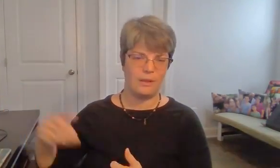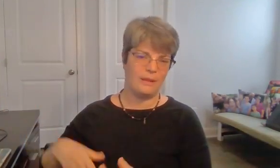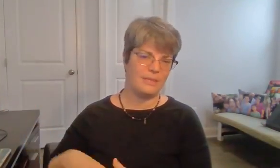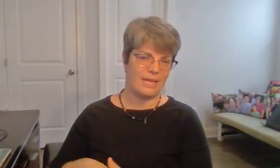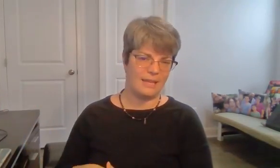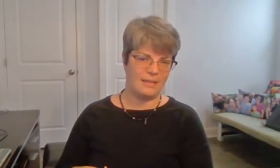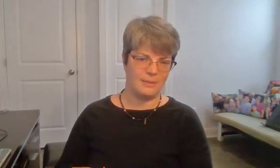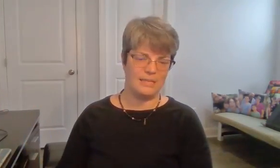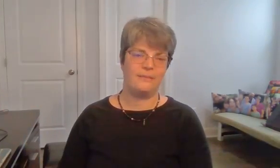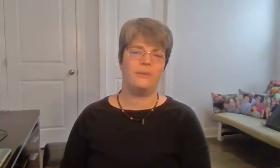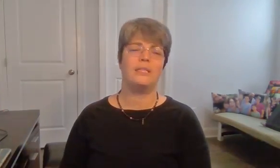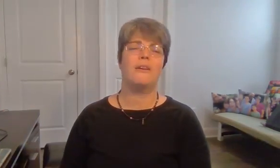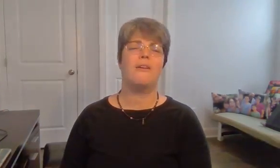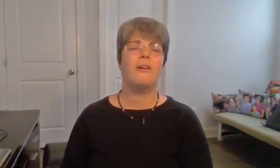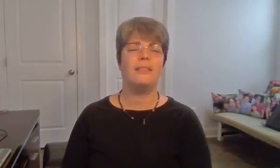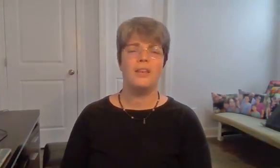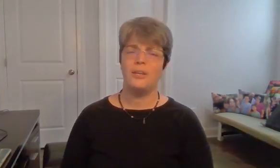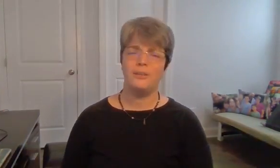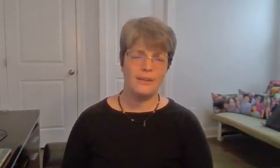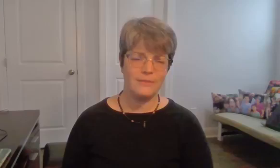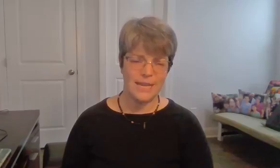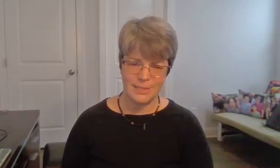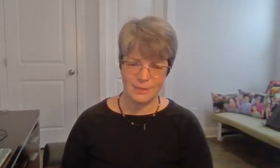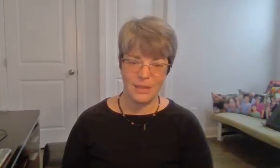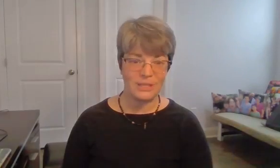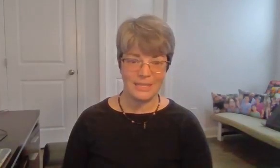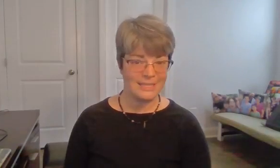and they were sad that he was leaving, he'd say, oh, you love daddy so much, let's sing